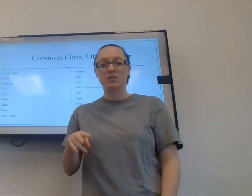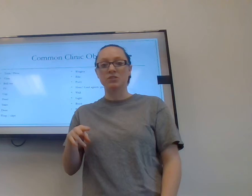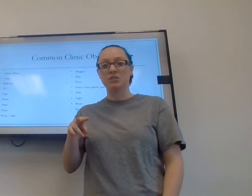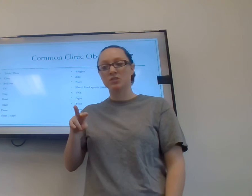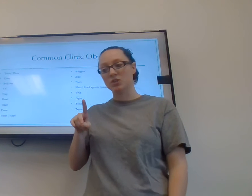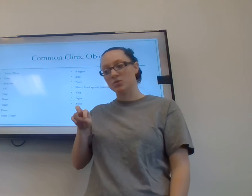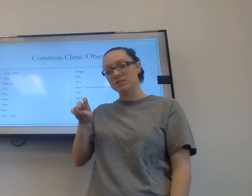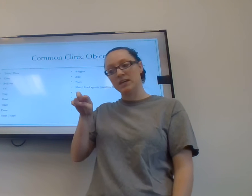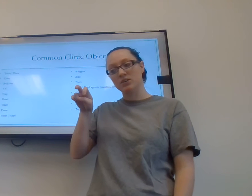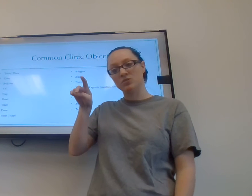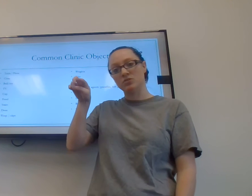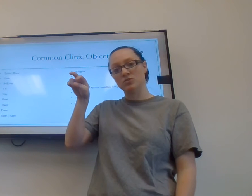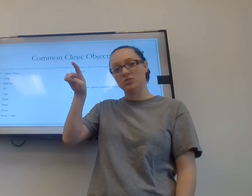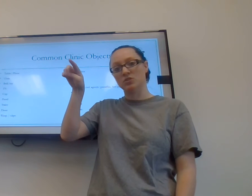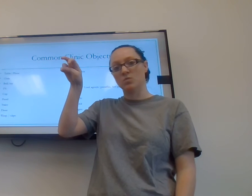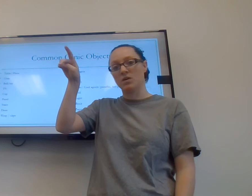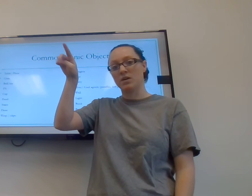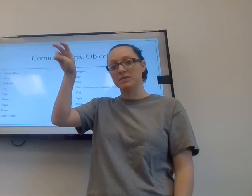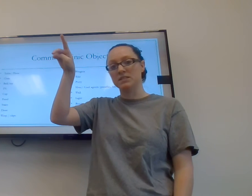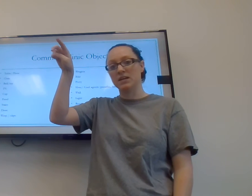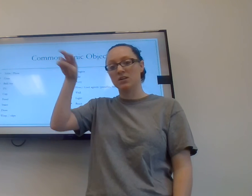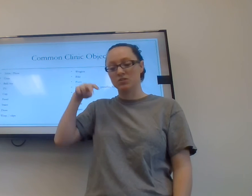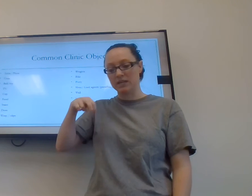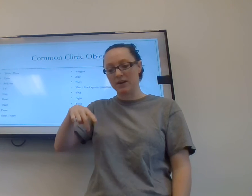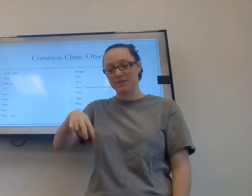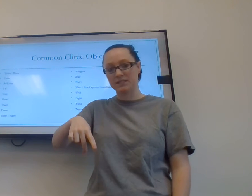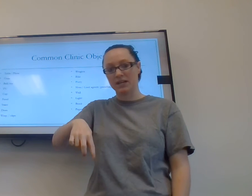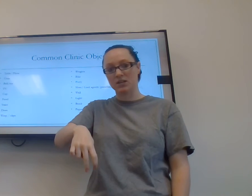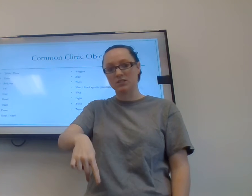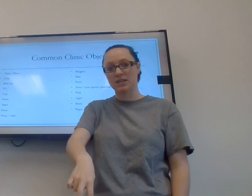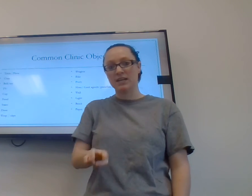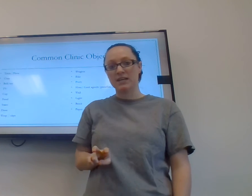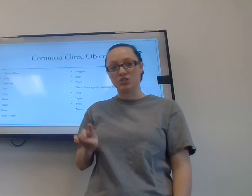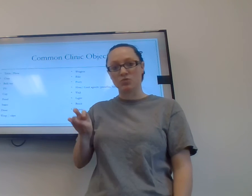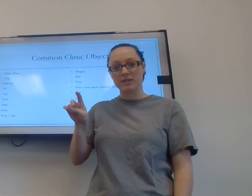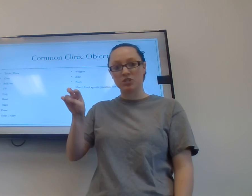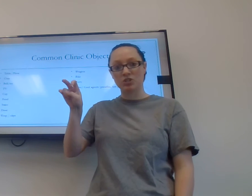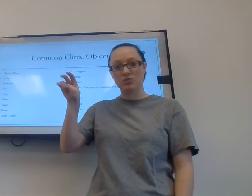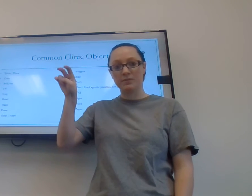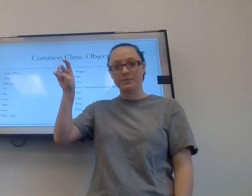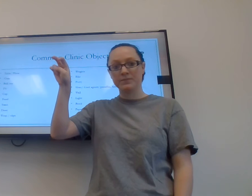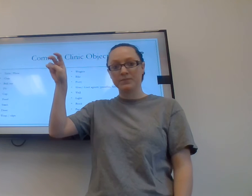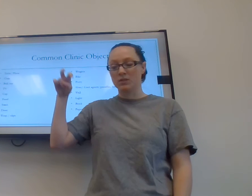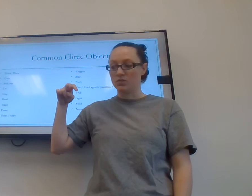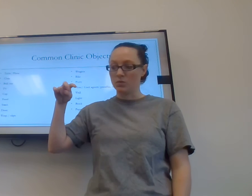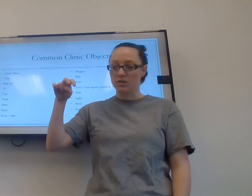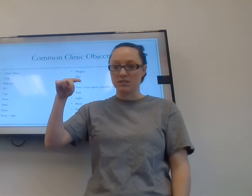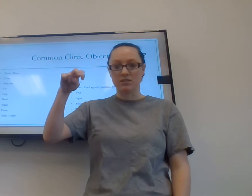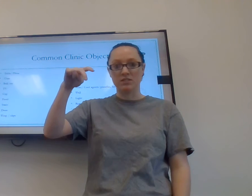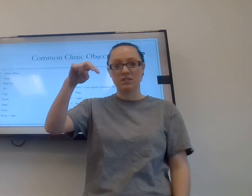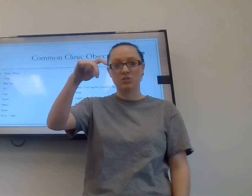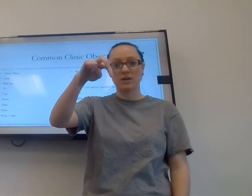Stairs. So stairs, you just walk up the stairs, down the stairs. It's directional. If you walk stairs this